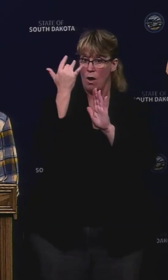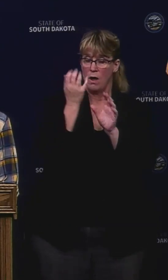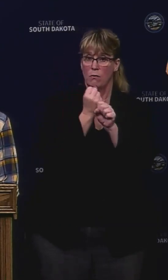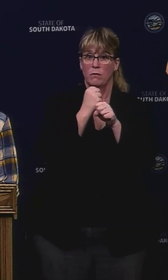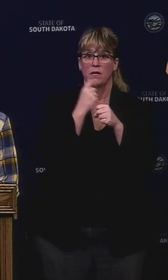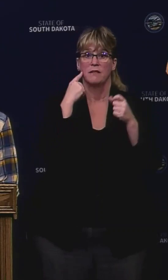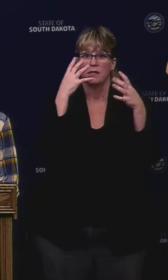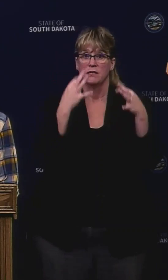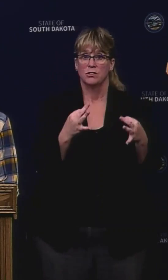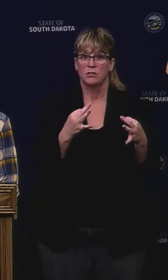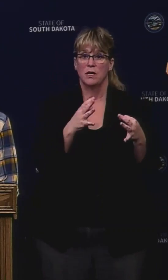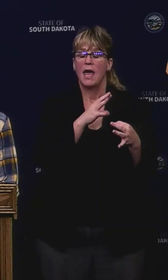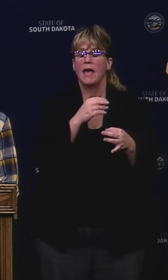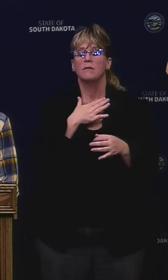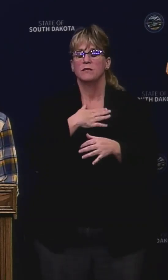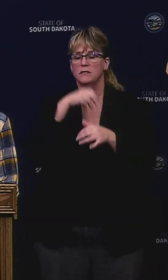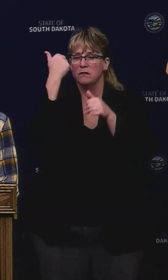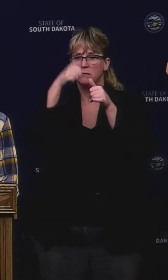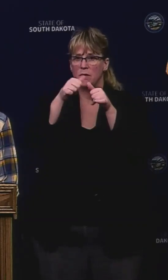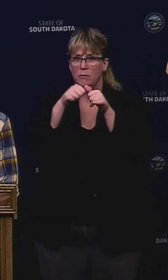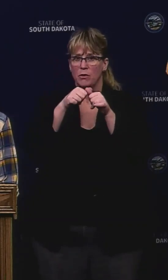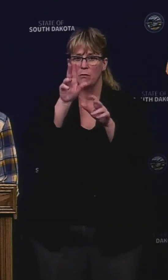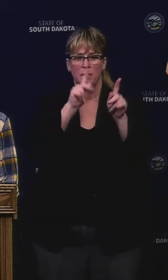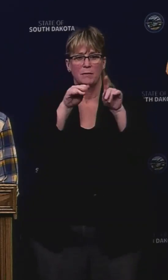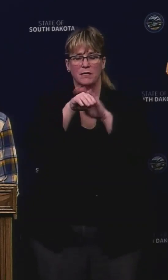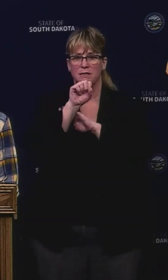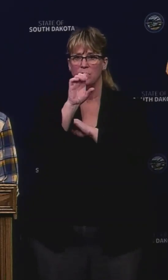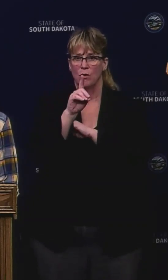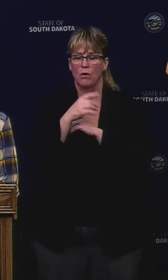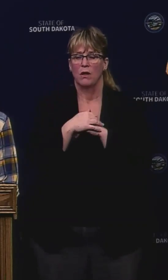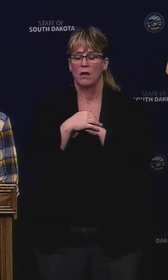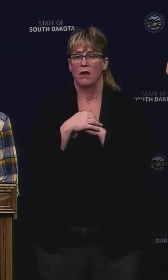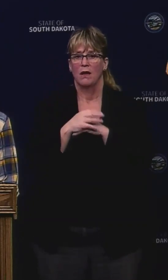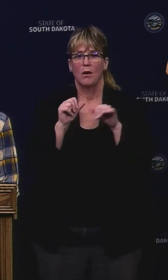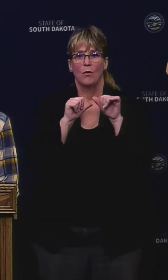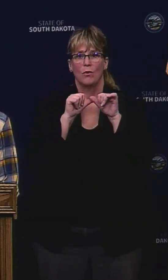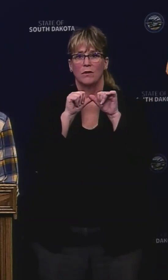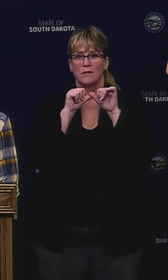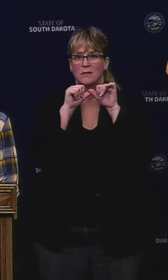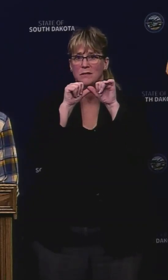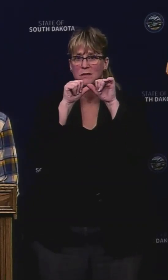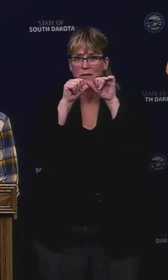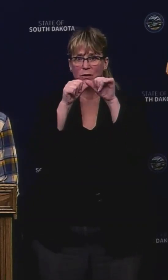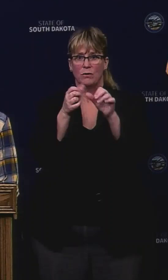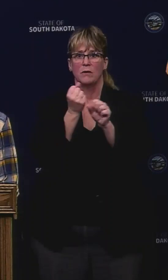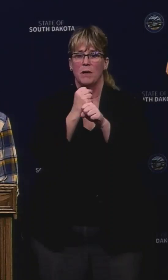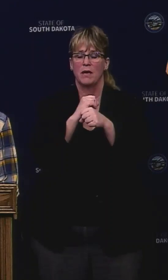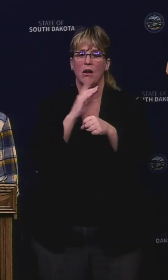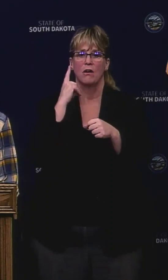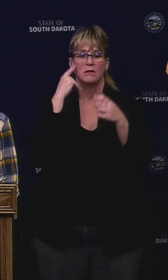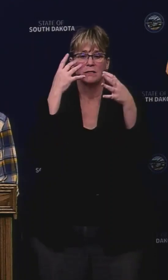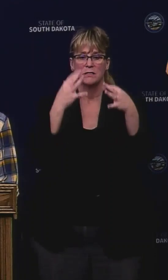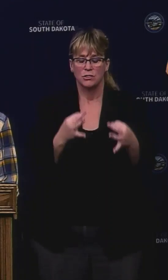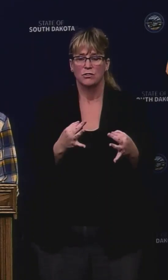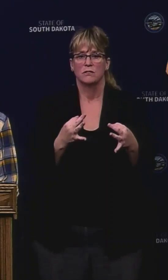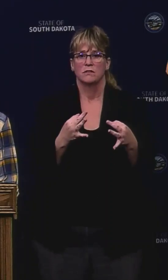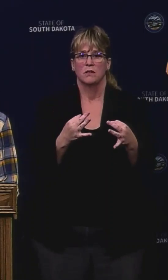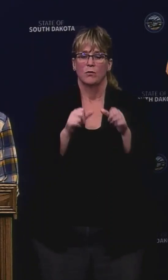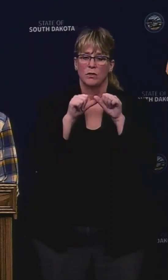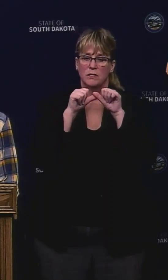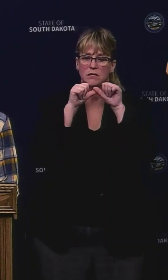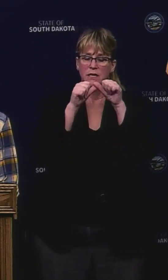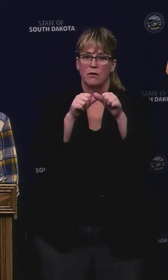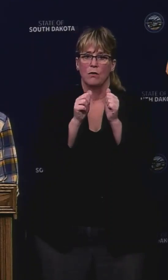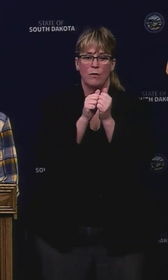that we're making. And I just want to remind everybody that we continue to remain steadfast in making our decisions based on